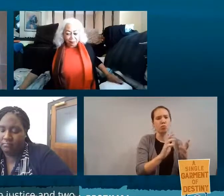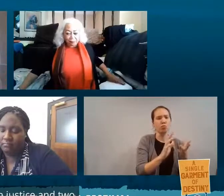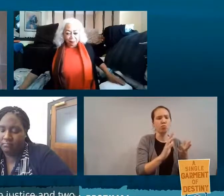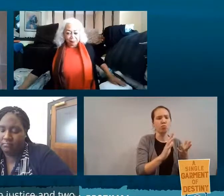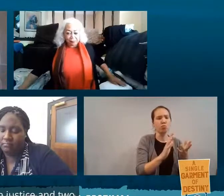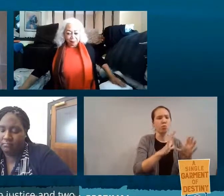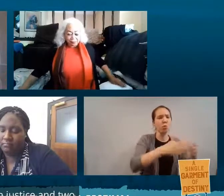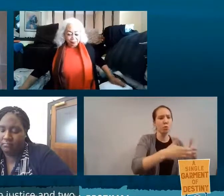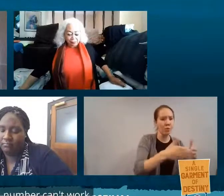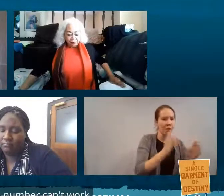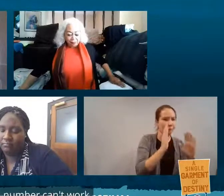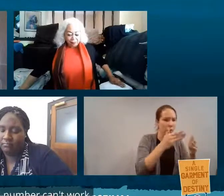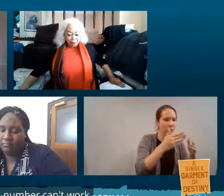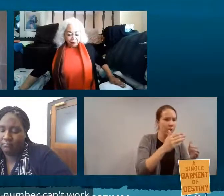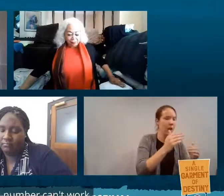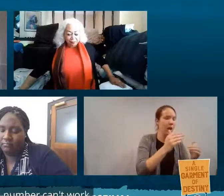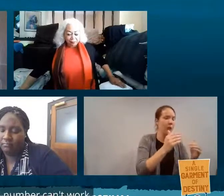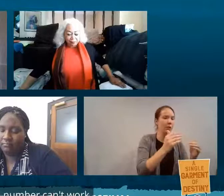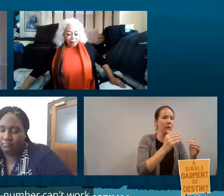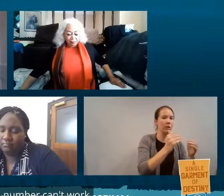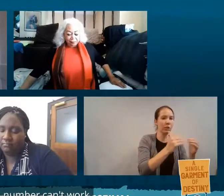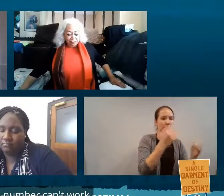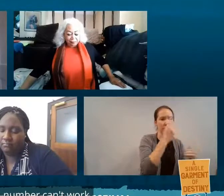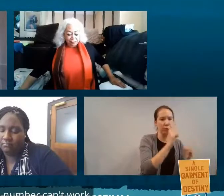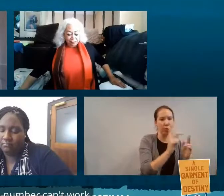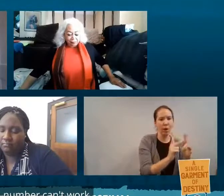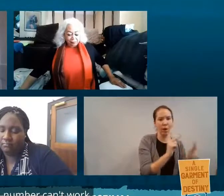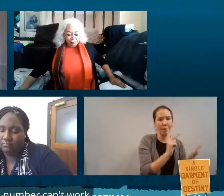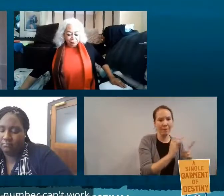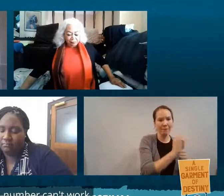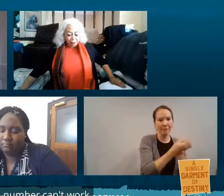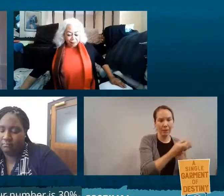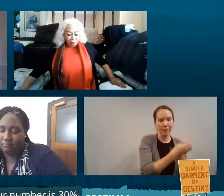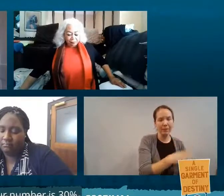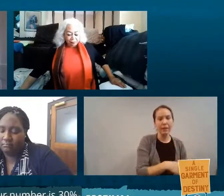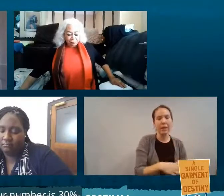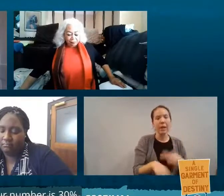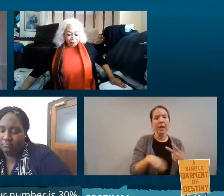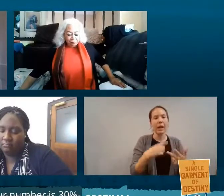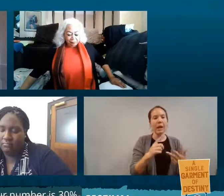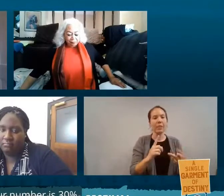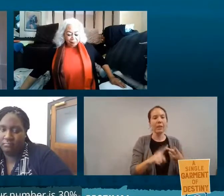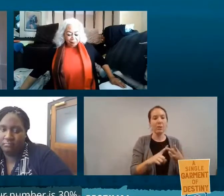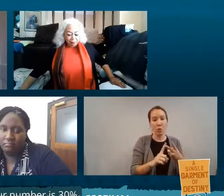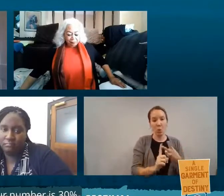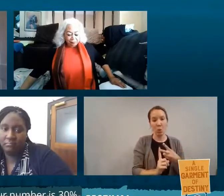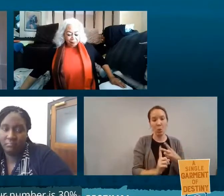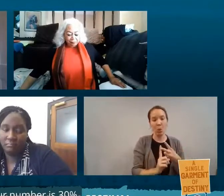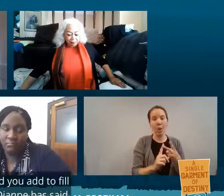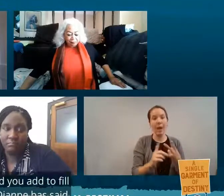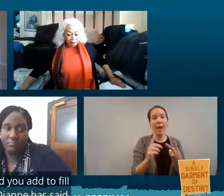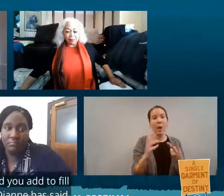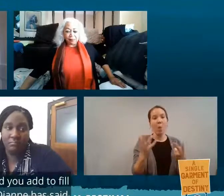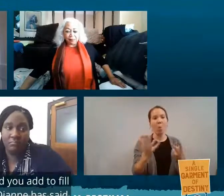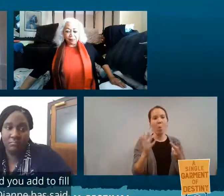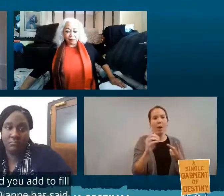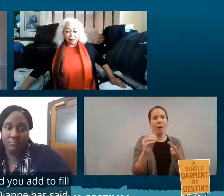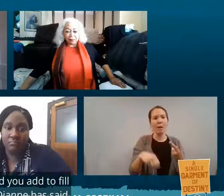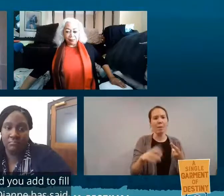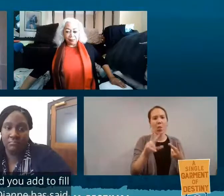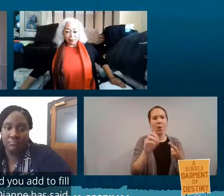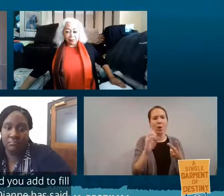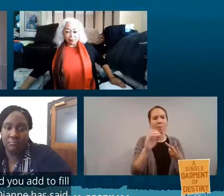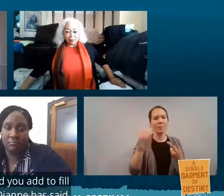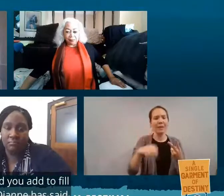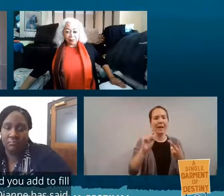on justice, and two, it says this 1.3% number can't work. Whatever your number is, get to 30%. What would you add to